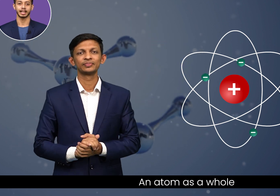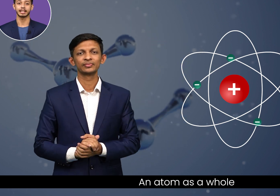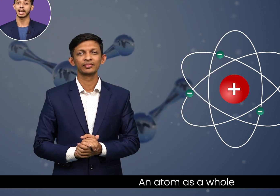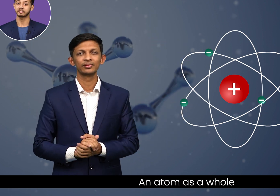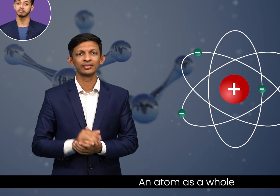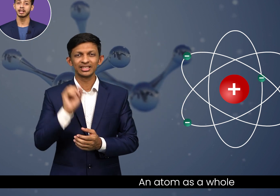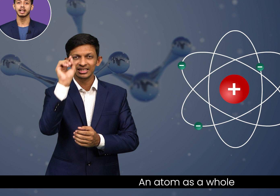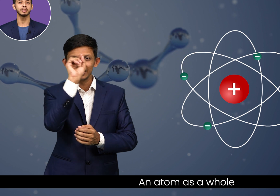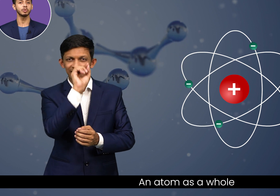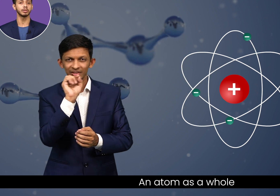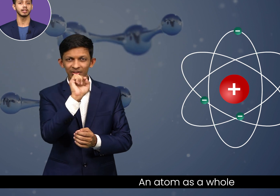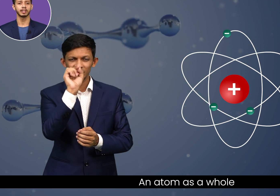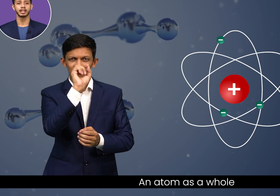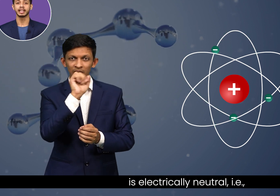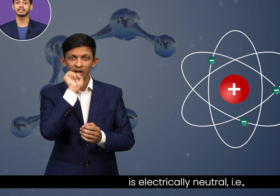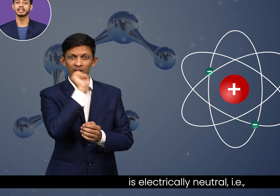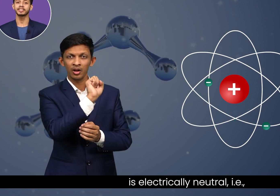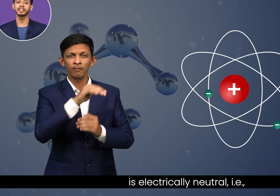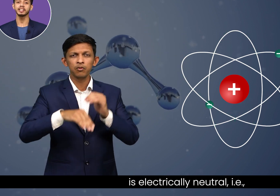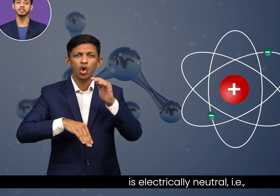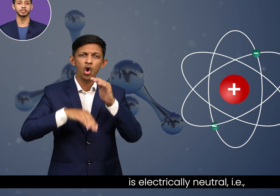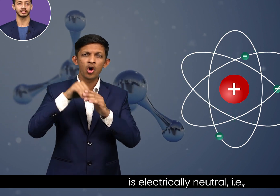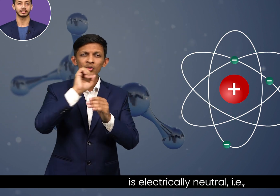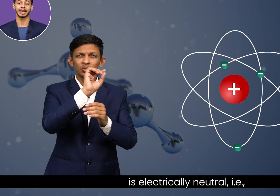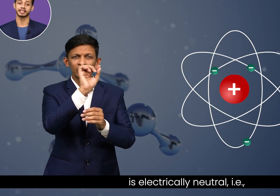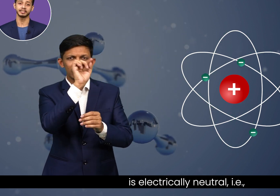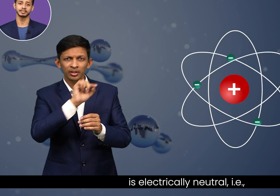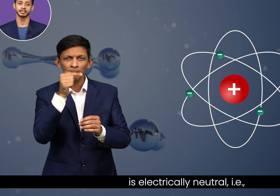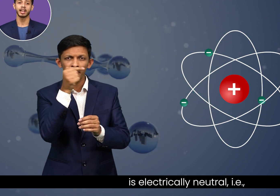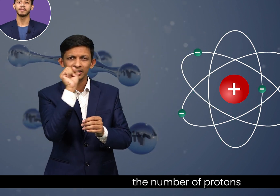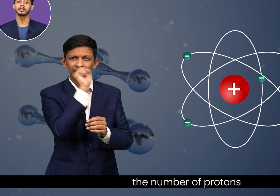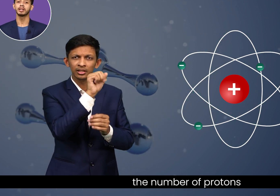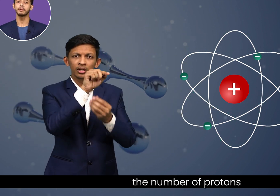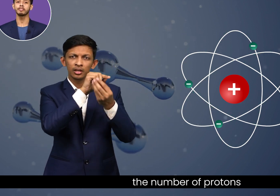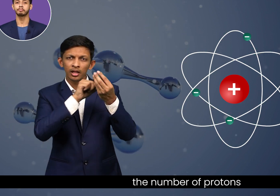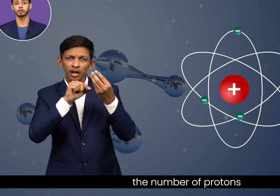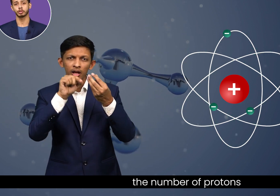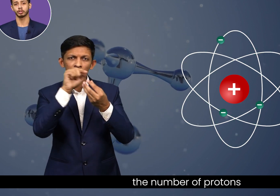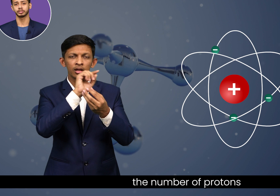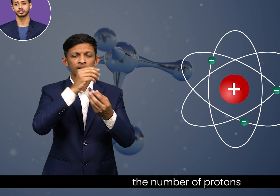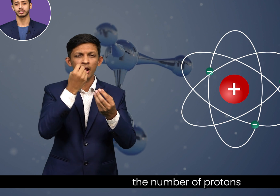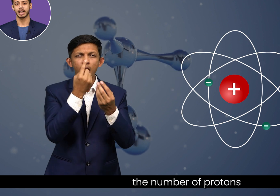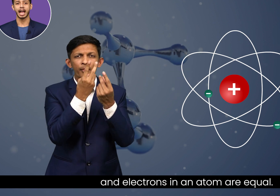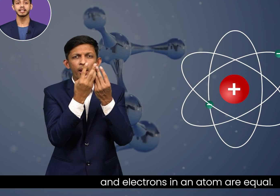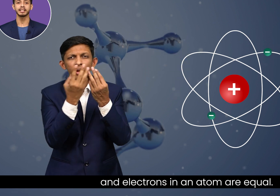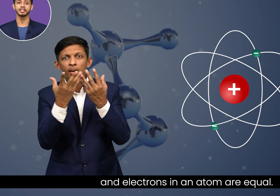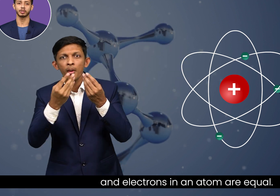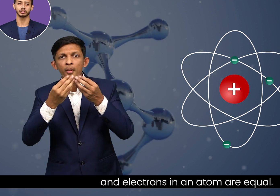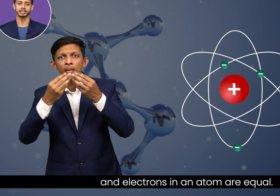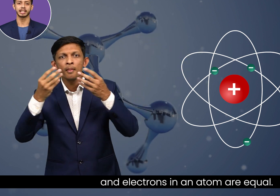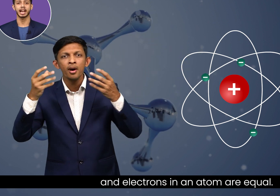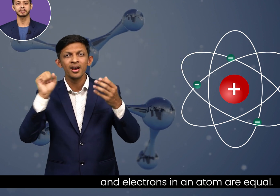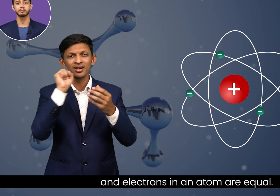An atom as a whole is electrically neutral, that is, the number of protons and